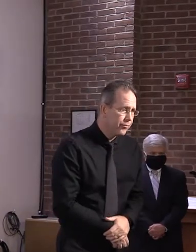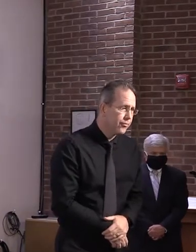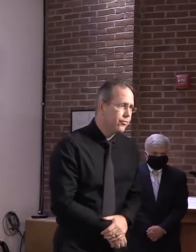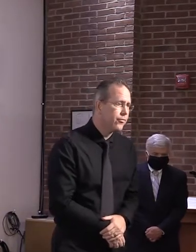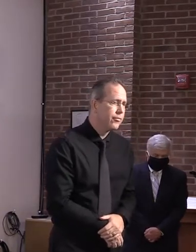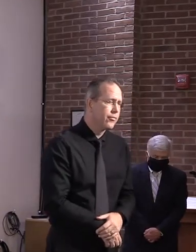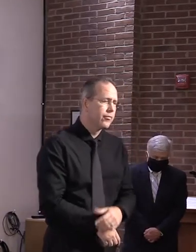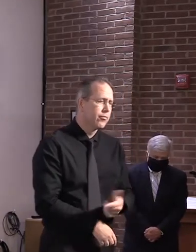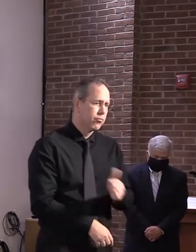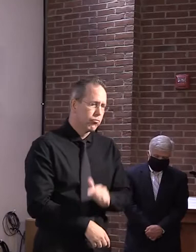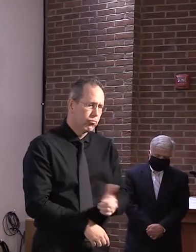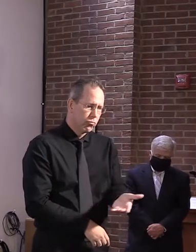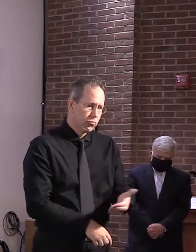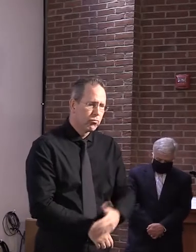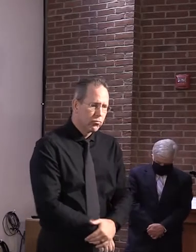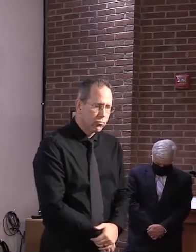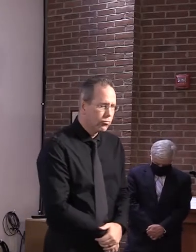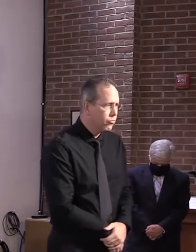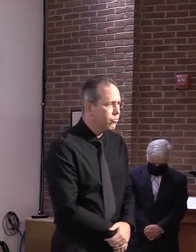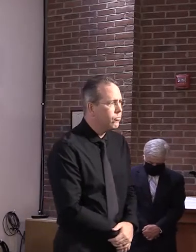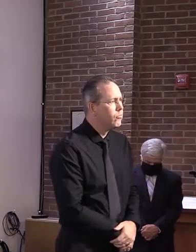Lisa, the AP.